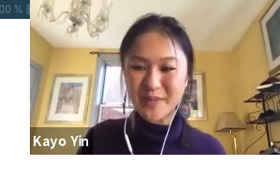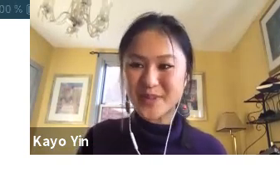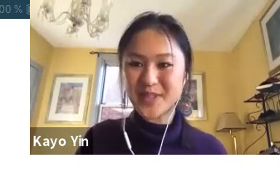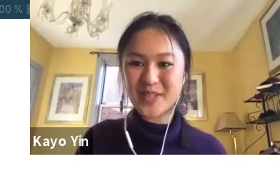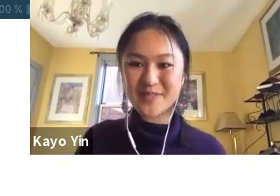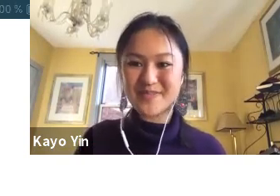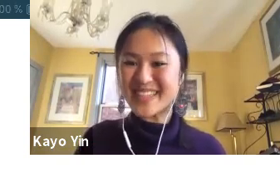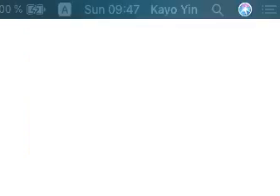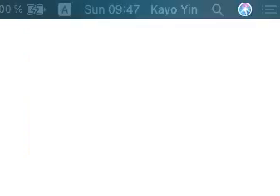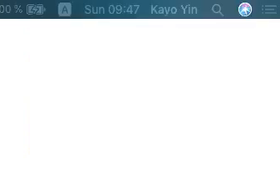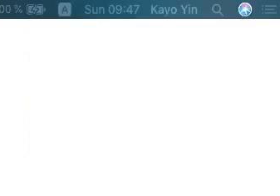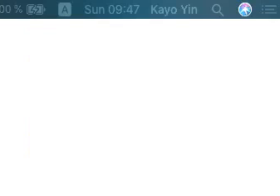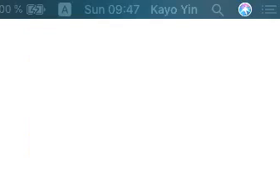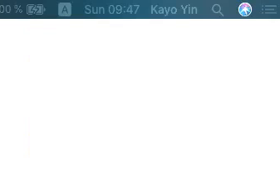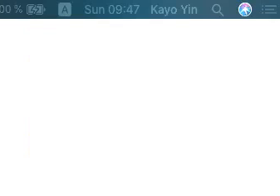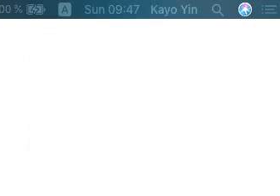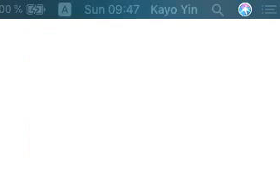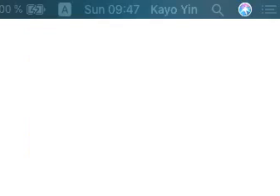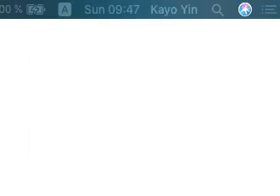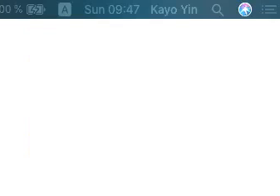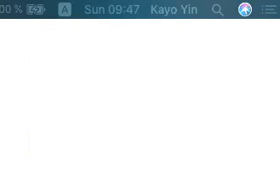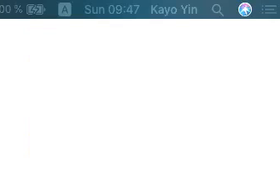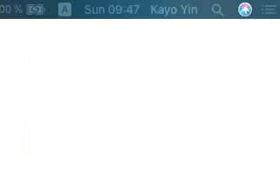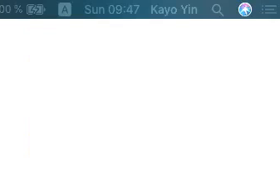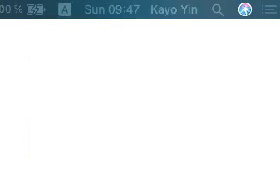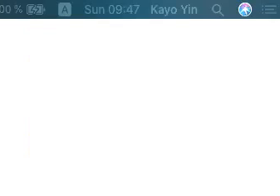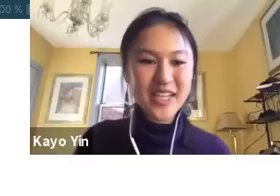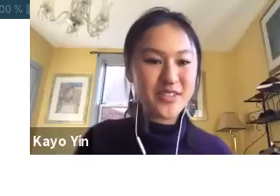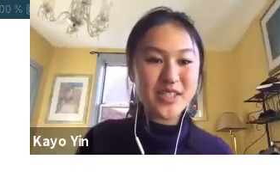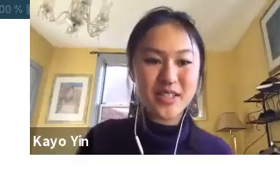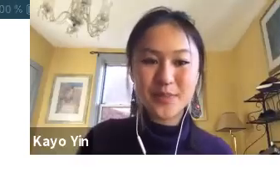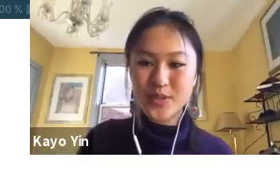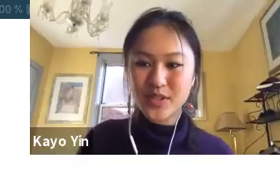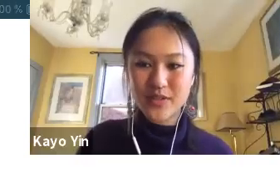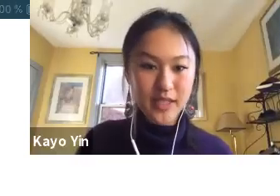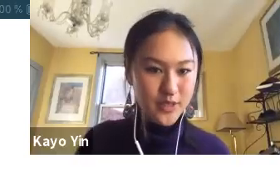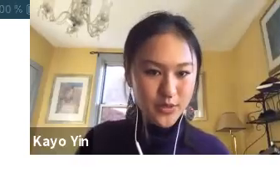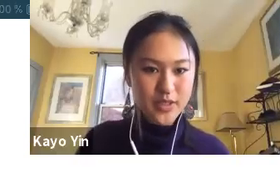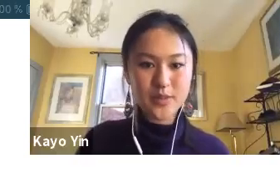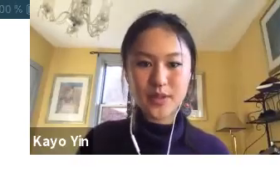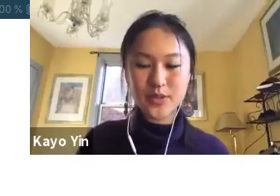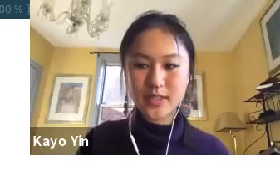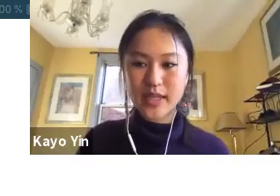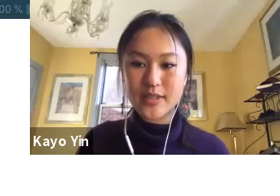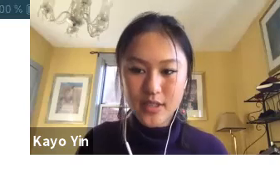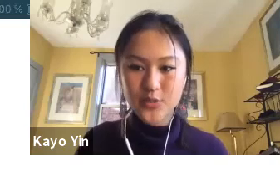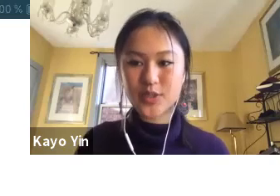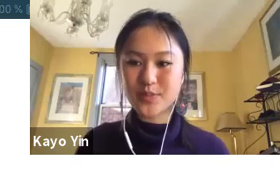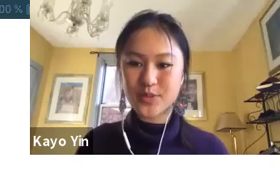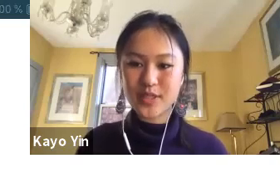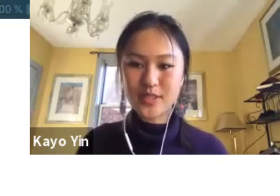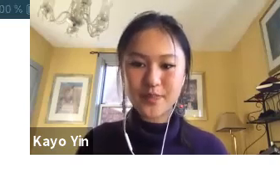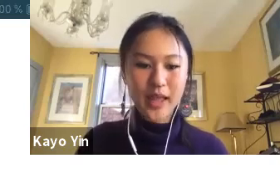transformer paper. Yeah. So it's composed of an encoding component and a